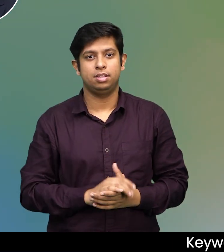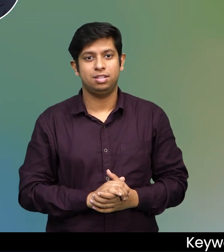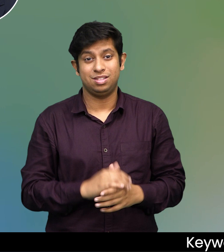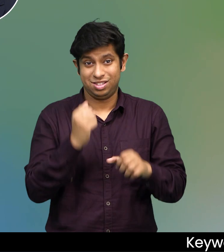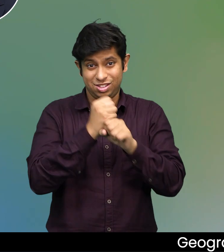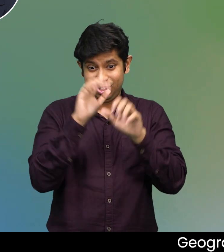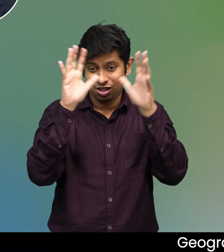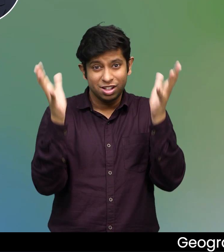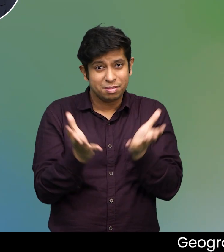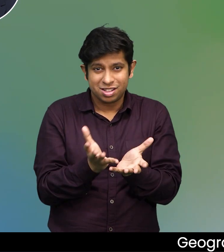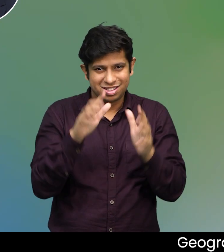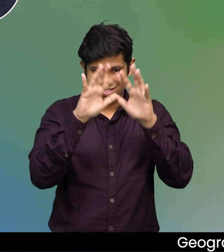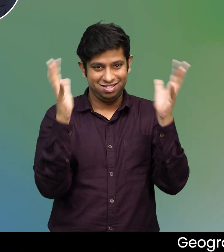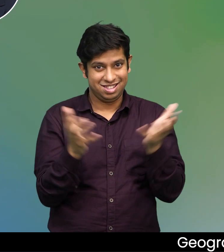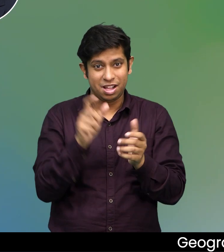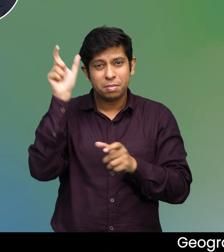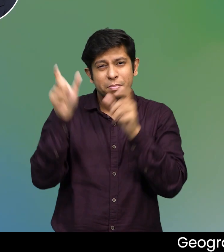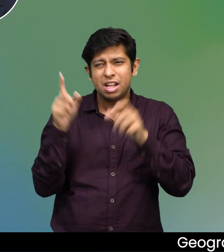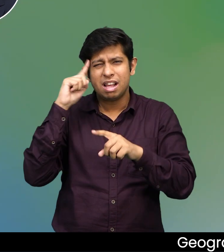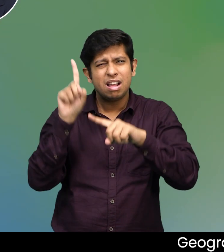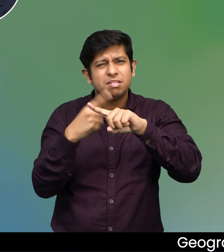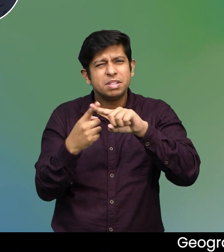Keywords: geographer,